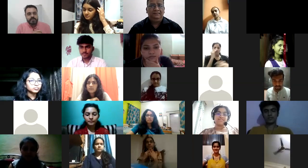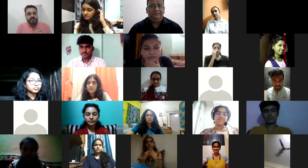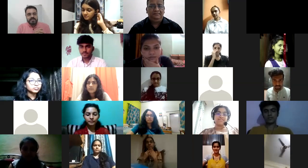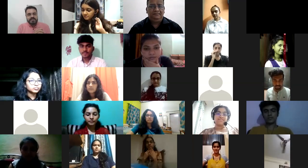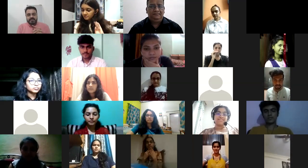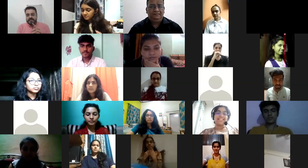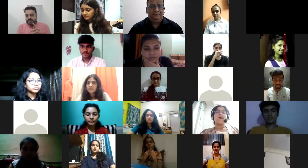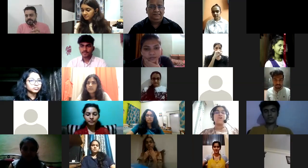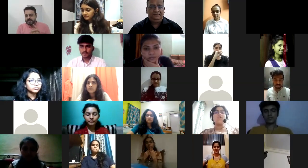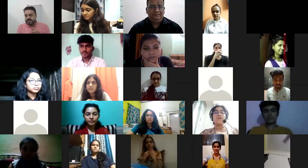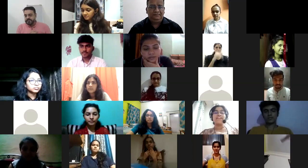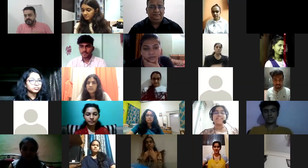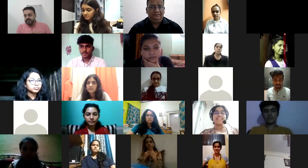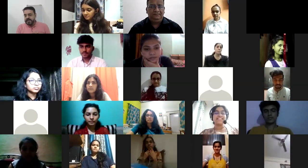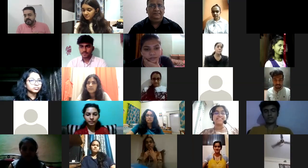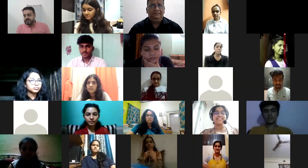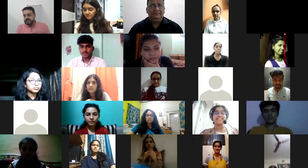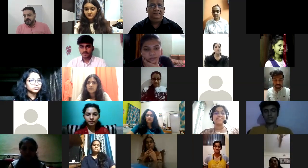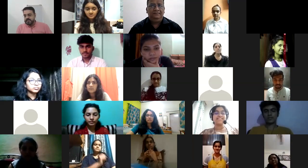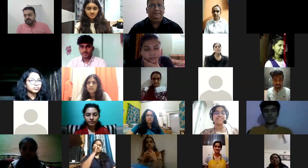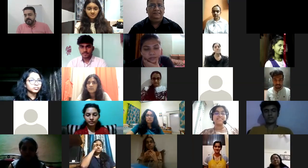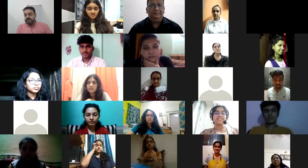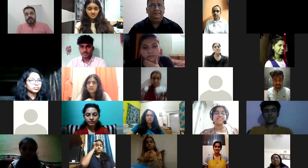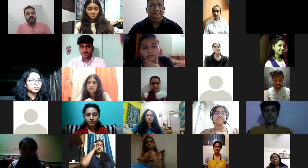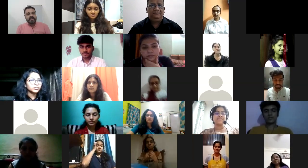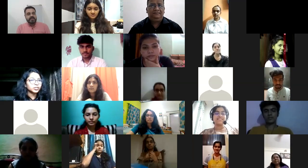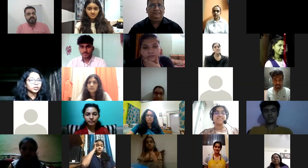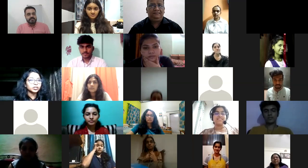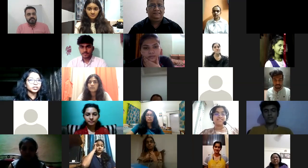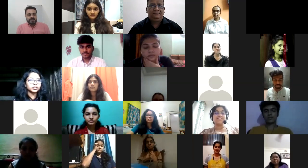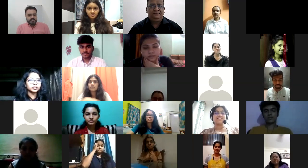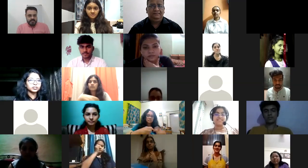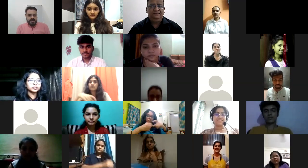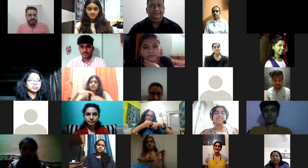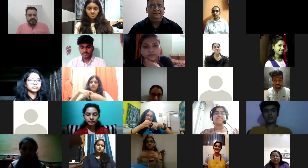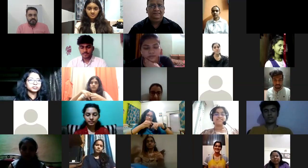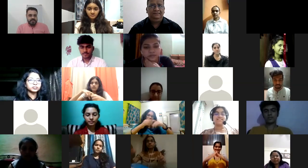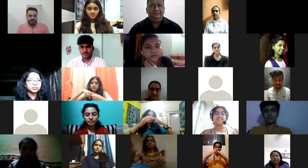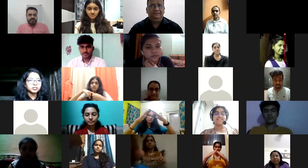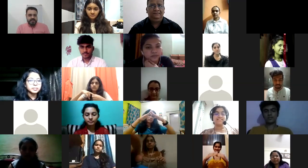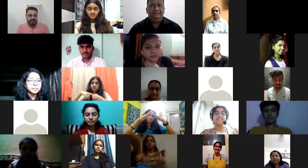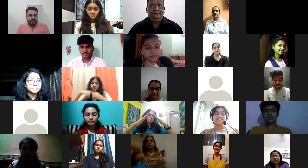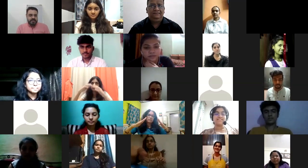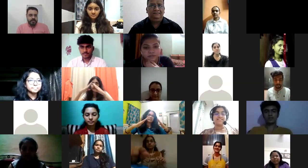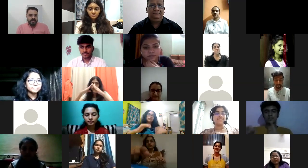last 7-8 months? We had this word quarantine. And I think, did we learn that word quarantine?